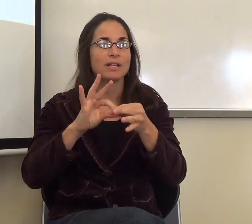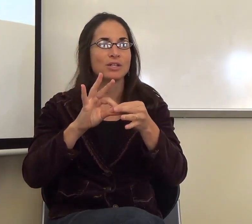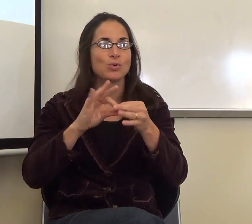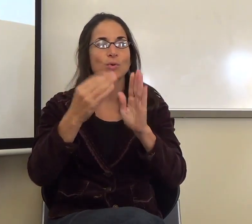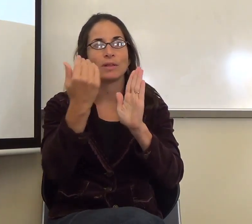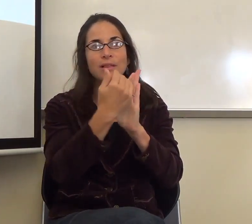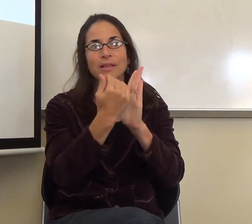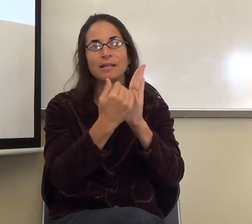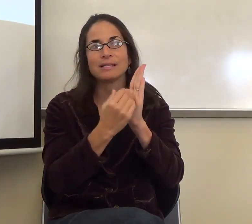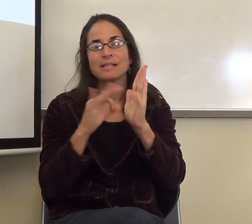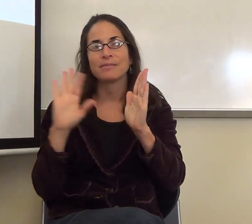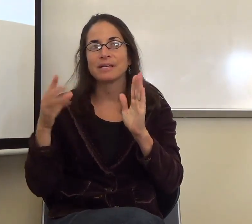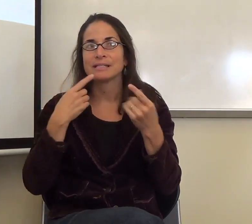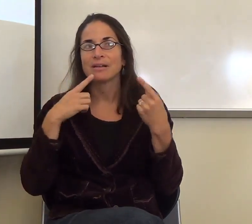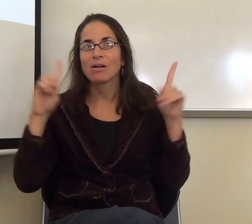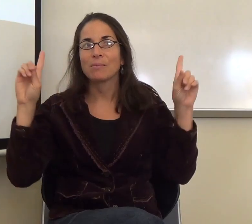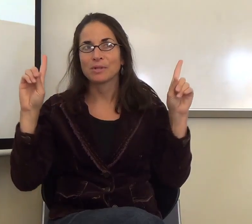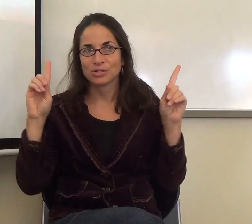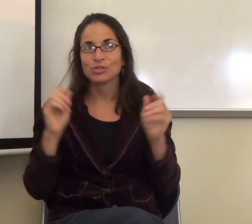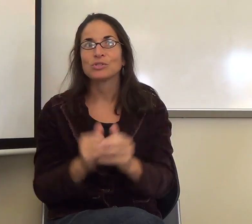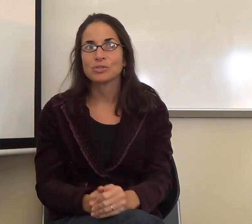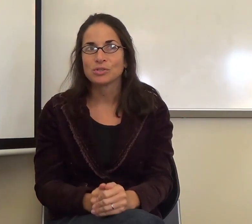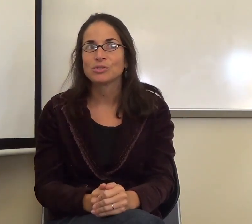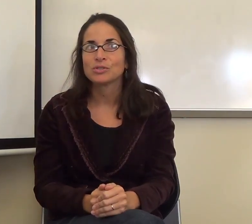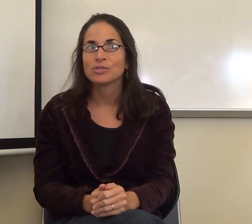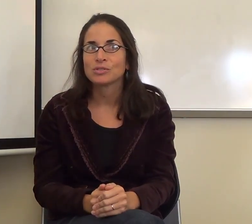the accomplishments, right? And sure enough,